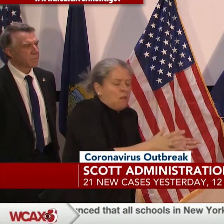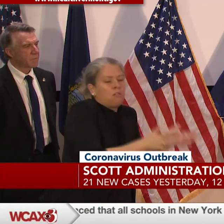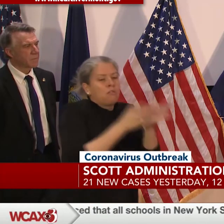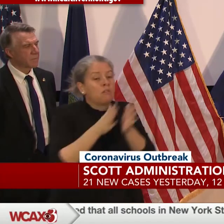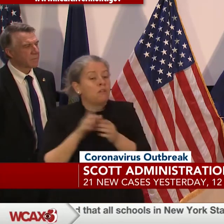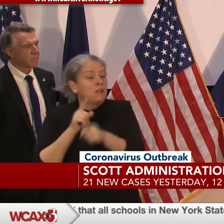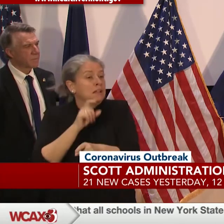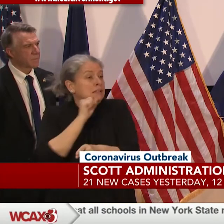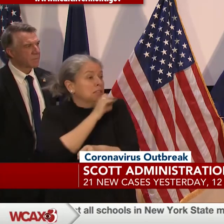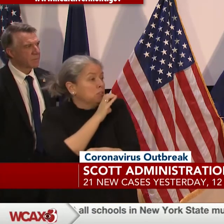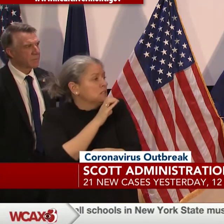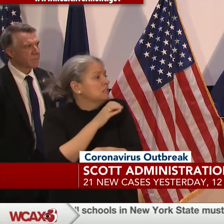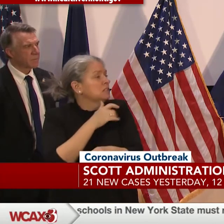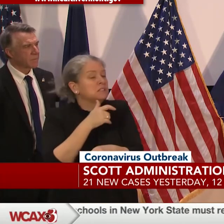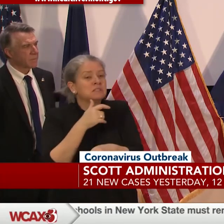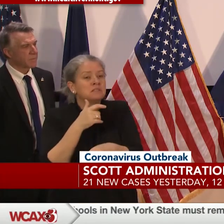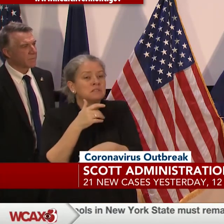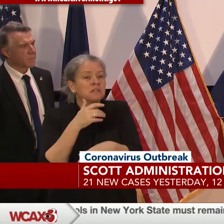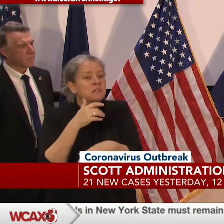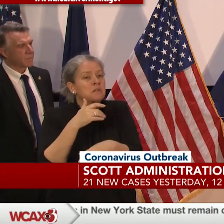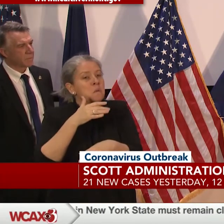to the residents there?